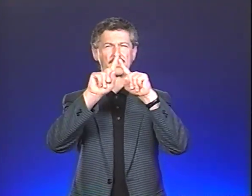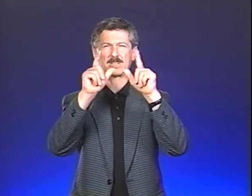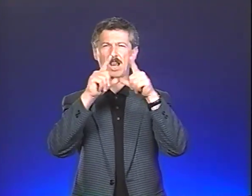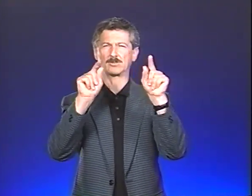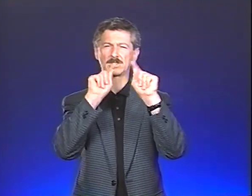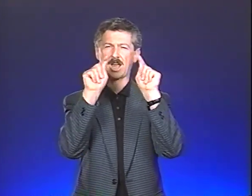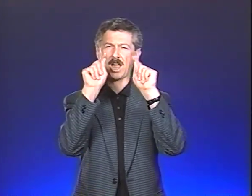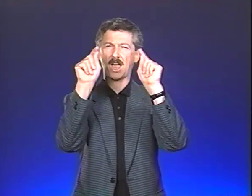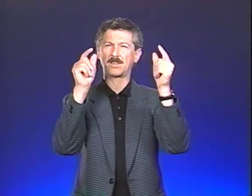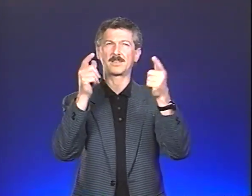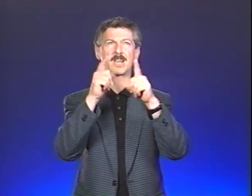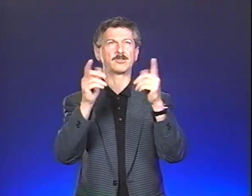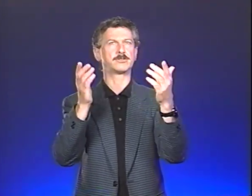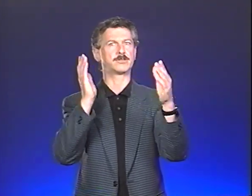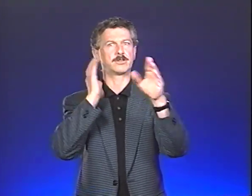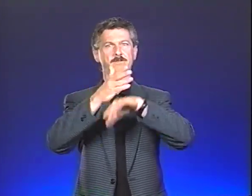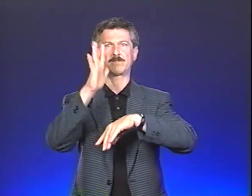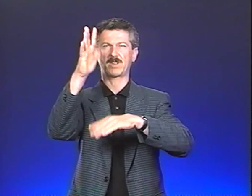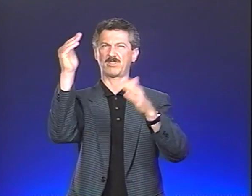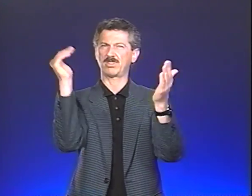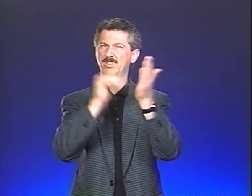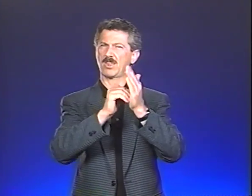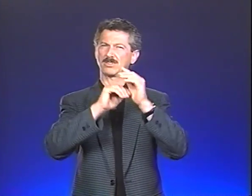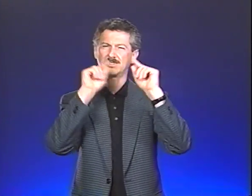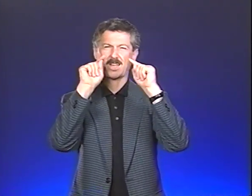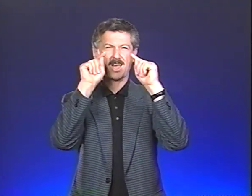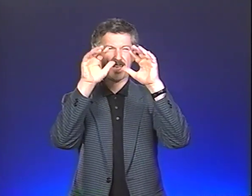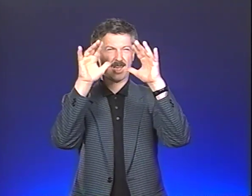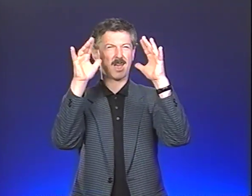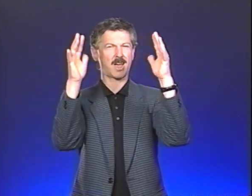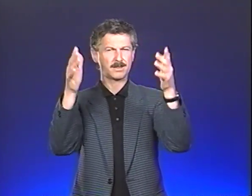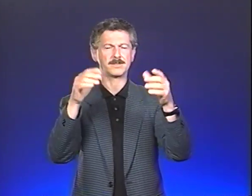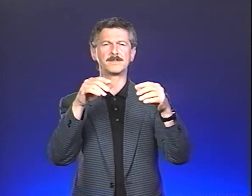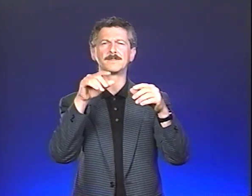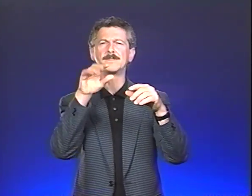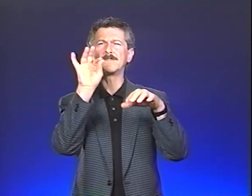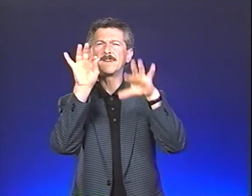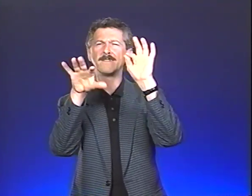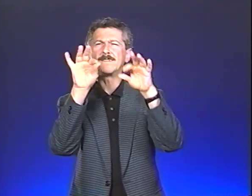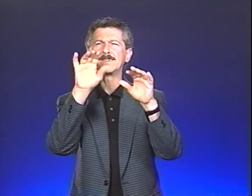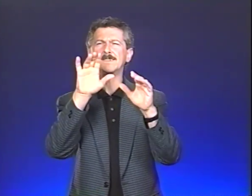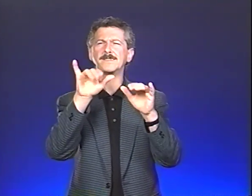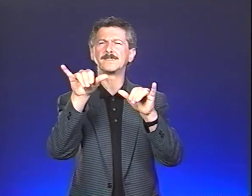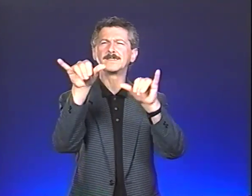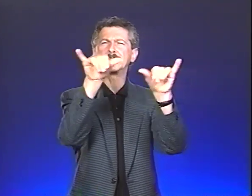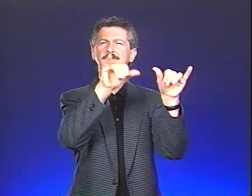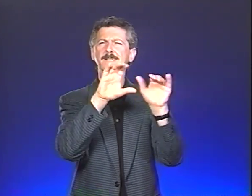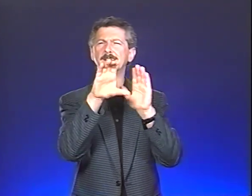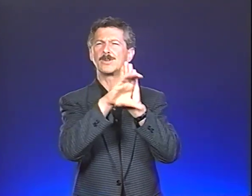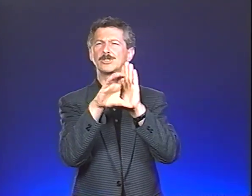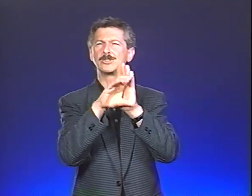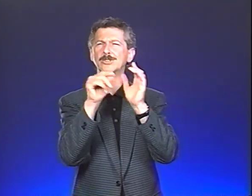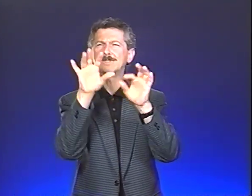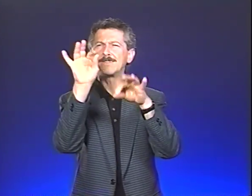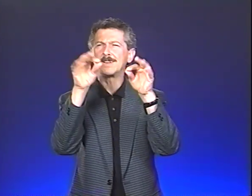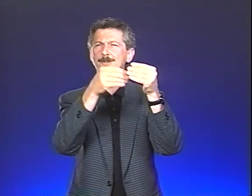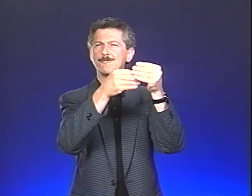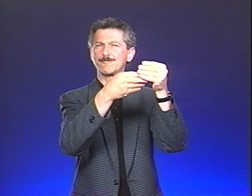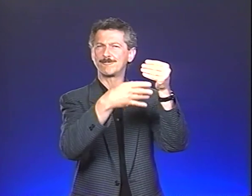There are more than 5,000 languages currently in use throughout the world. And these languages share characteristics